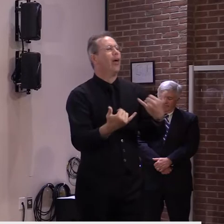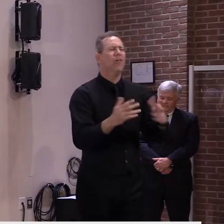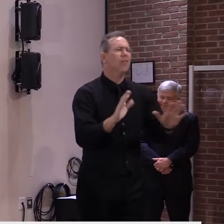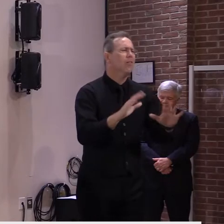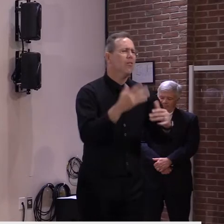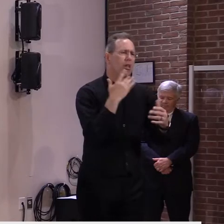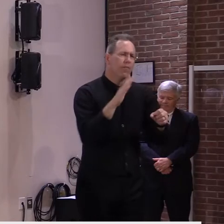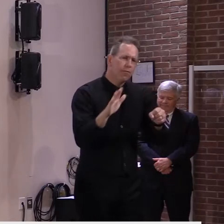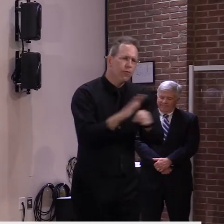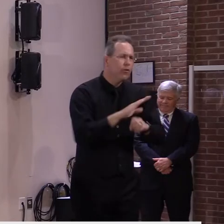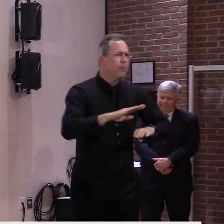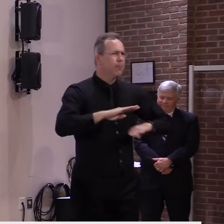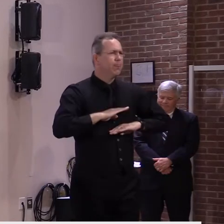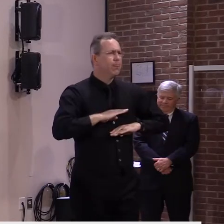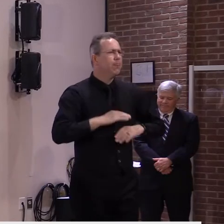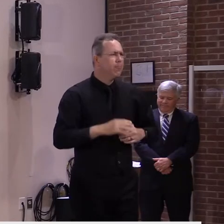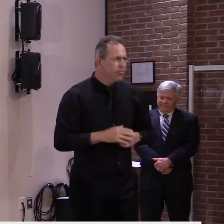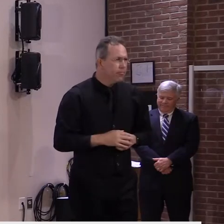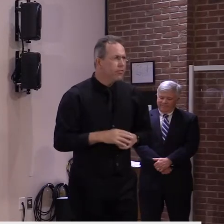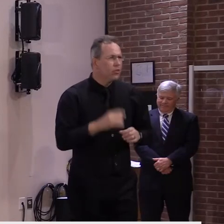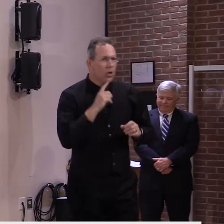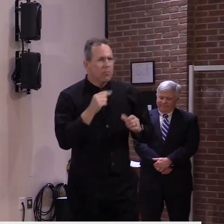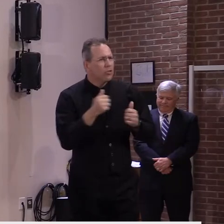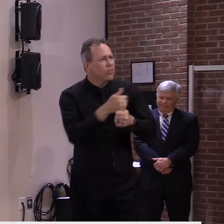others in the fall and the winter